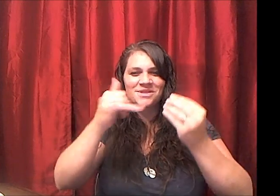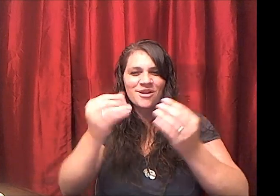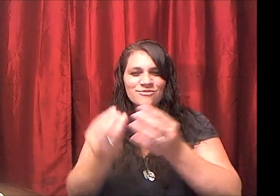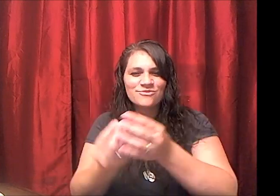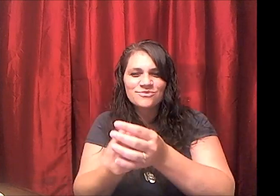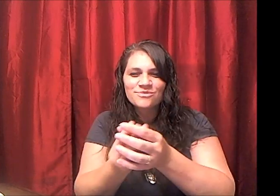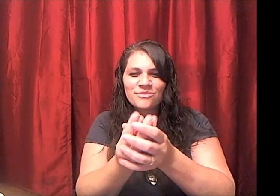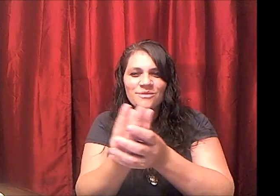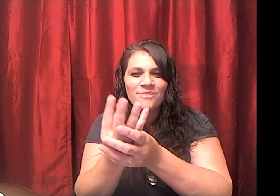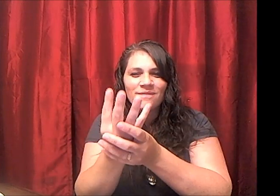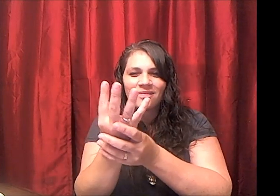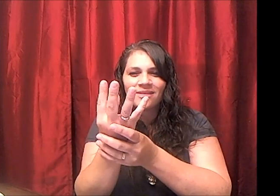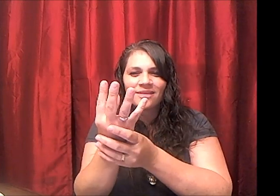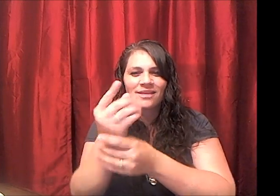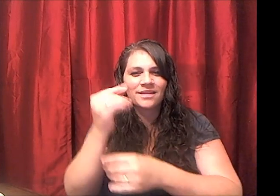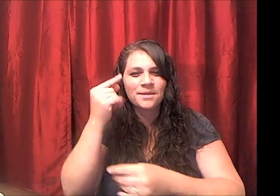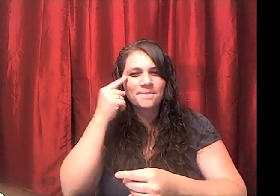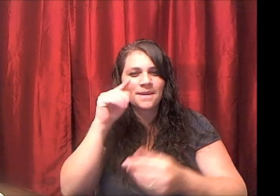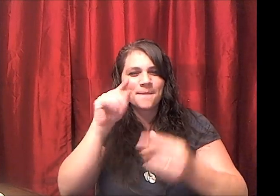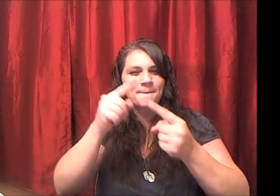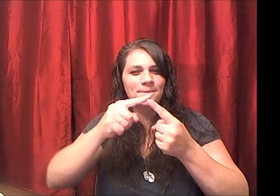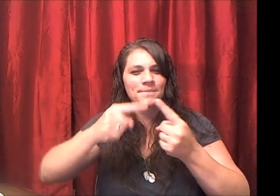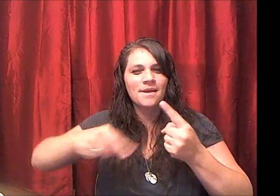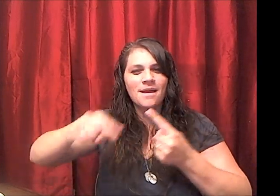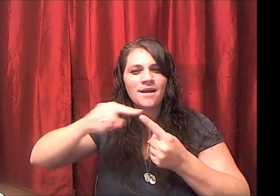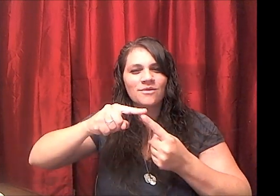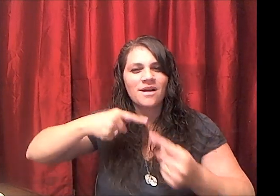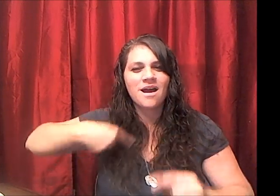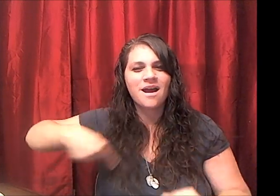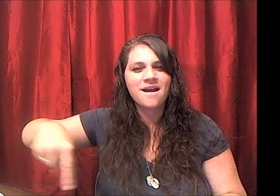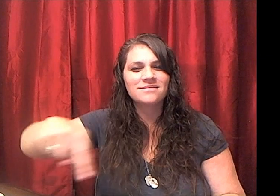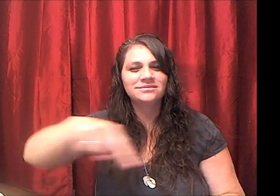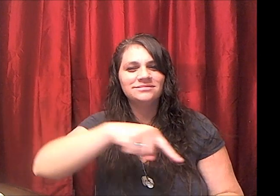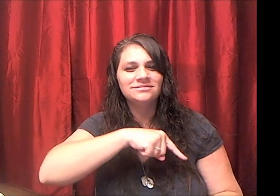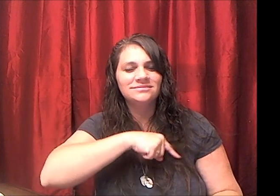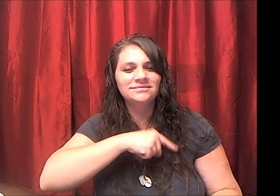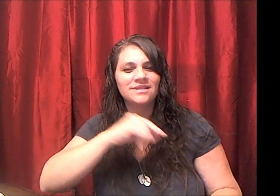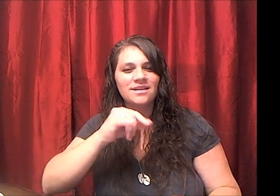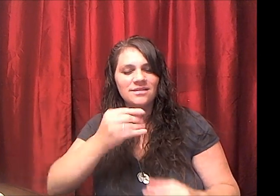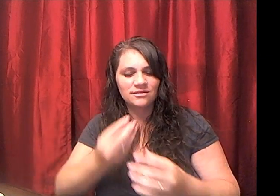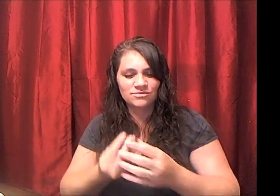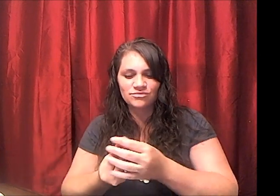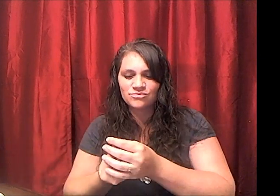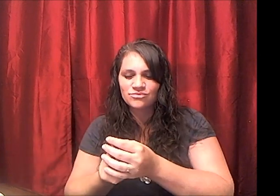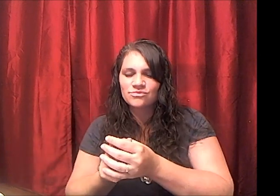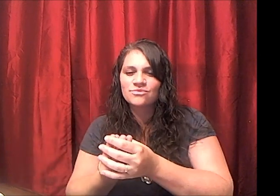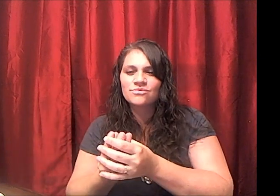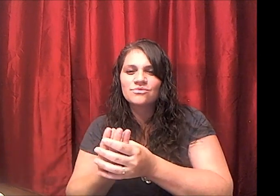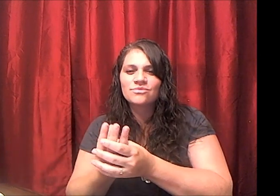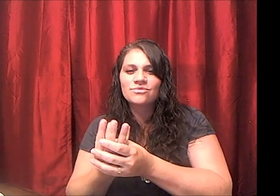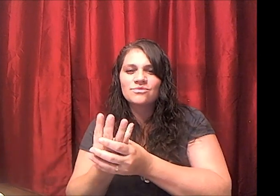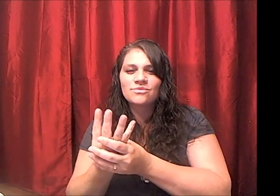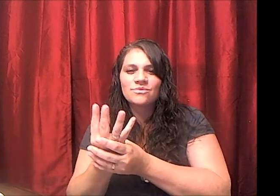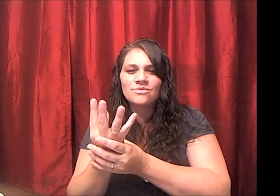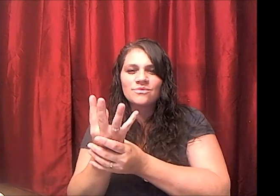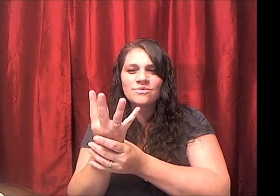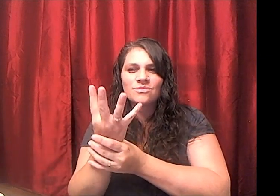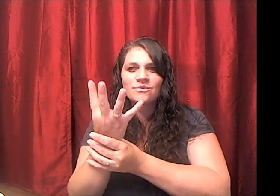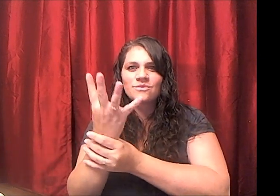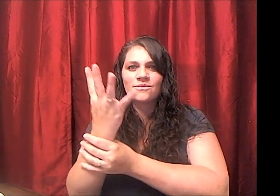at the Jeep. Look up, and you see the panoramic sunroof. Look down, and you'll see the heated front seats. Look to the sides, and you'll see the